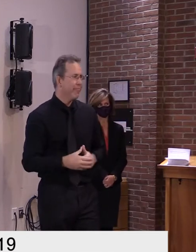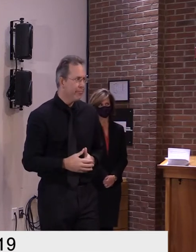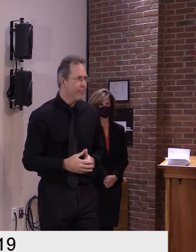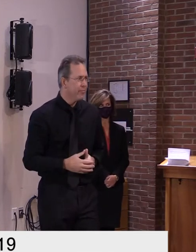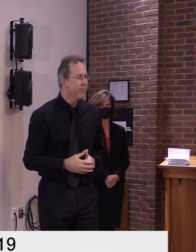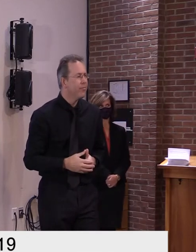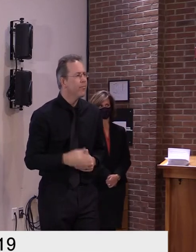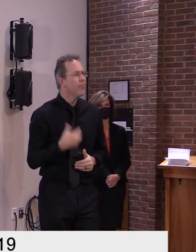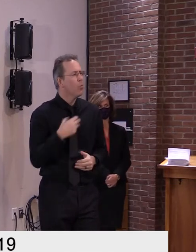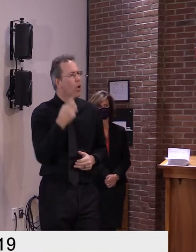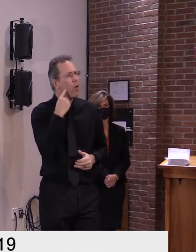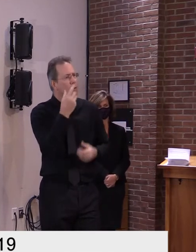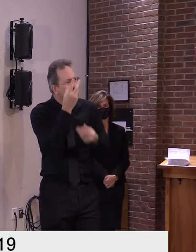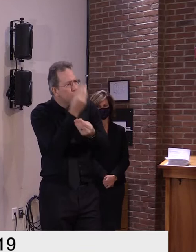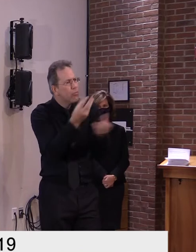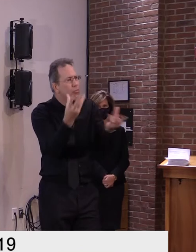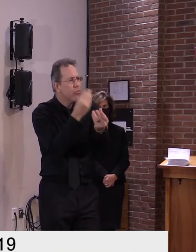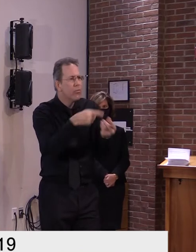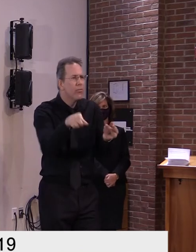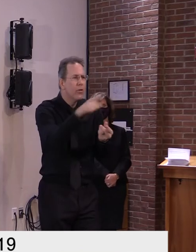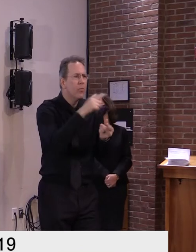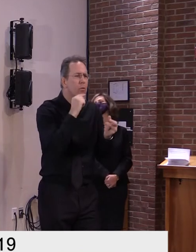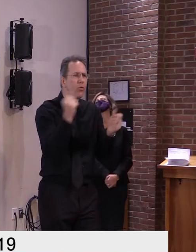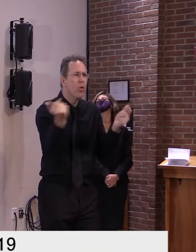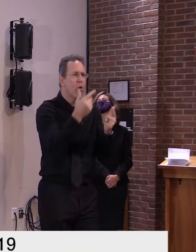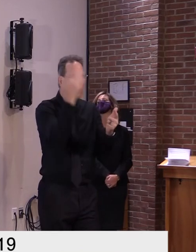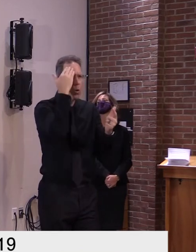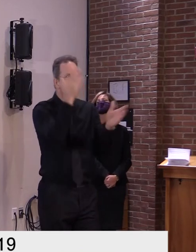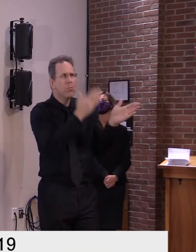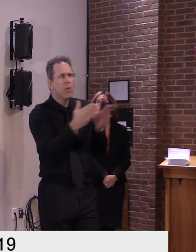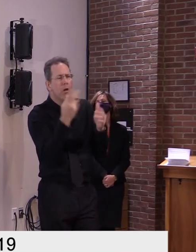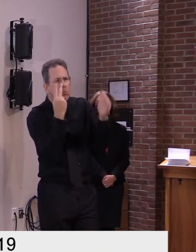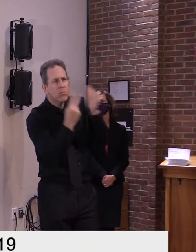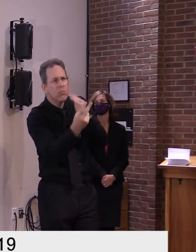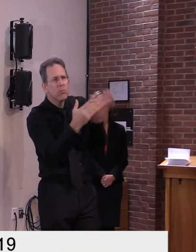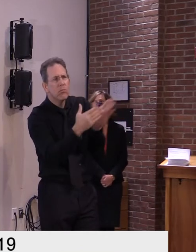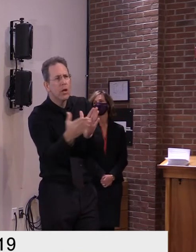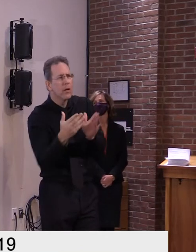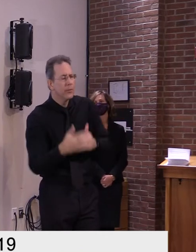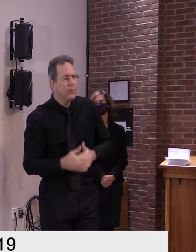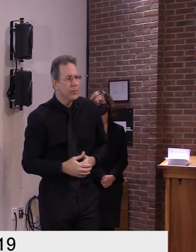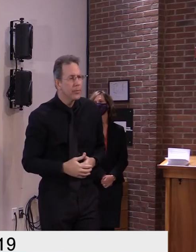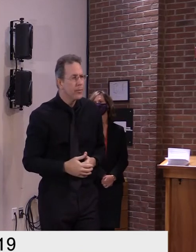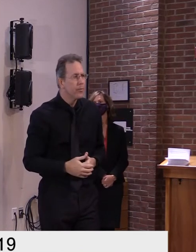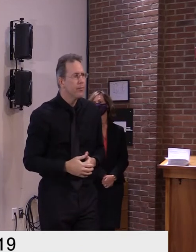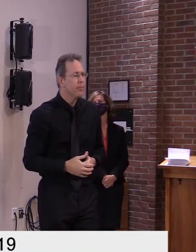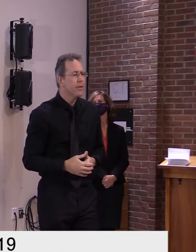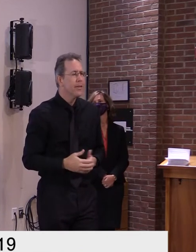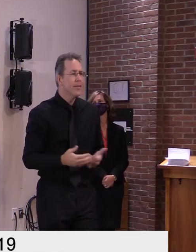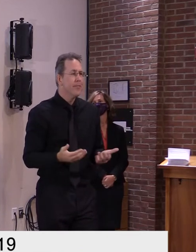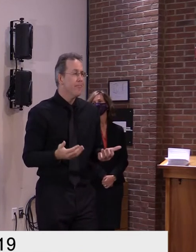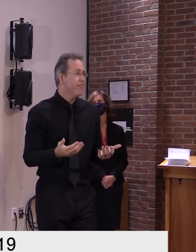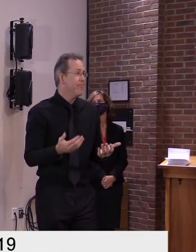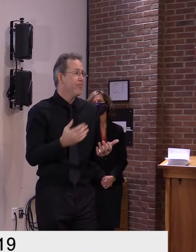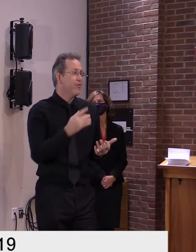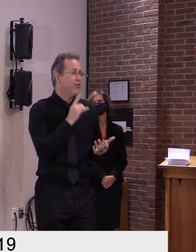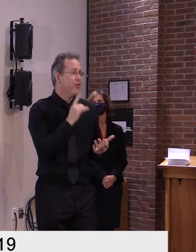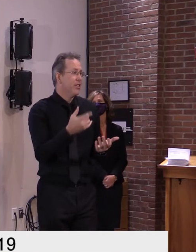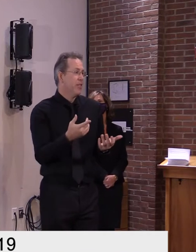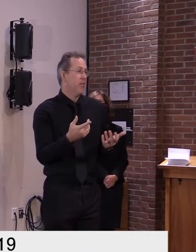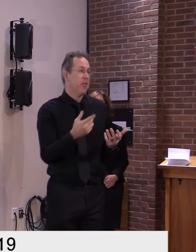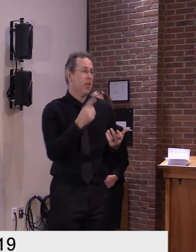vision? And you'll hear a lot of that as well. And it'll be pragmatic and will